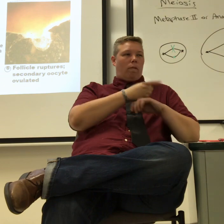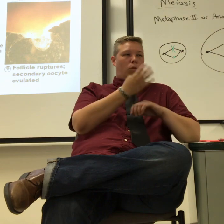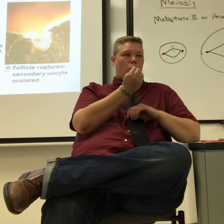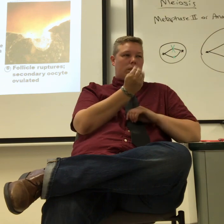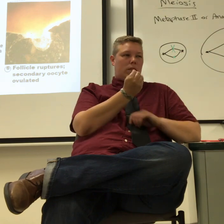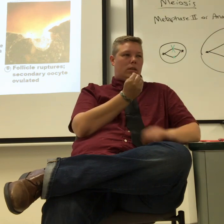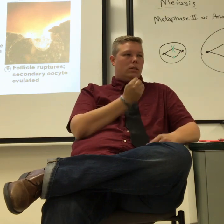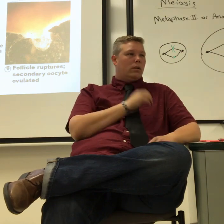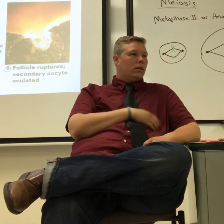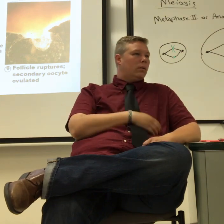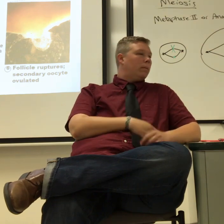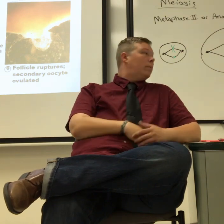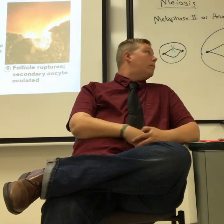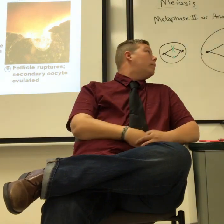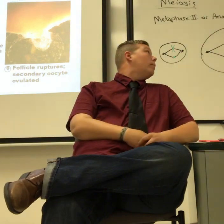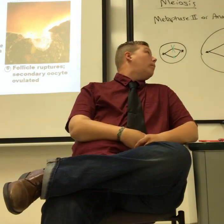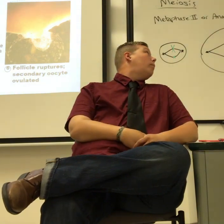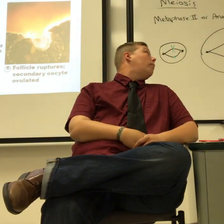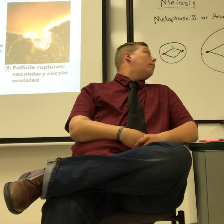Ovulate